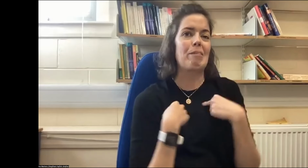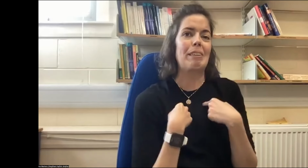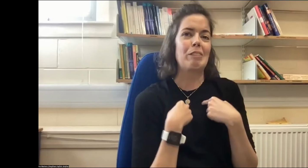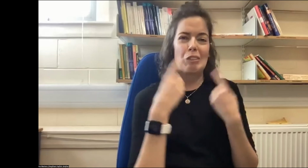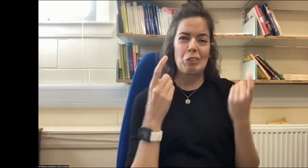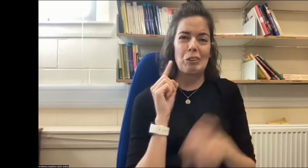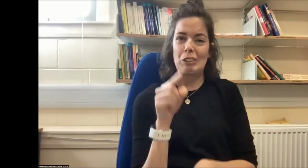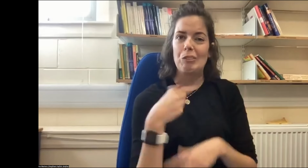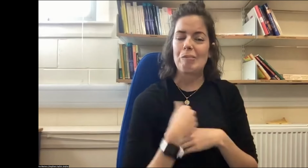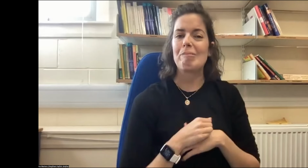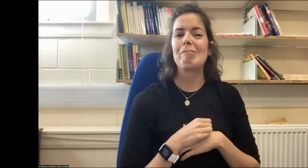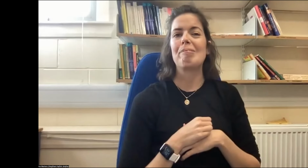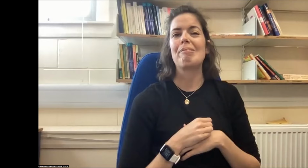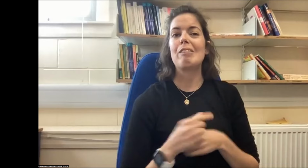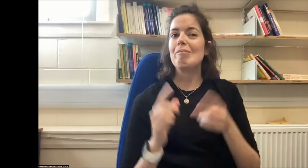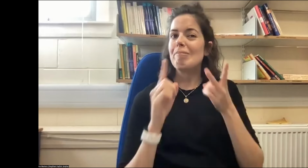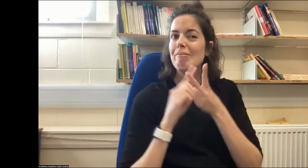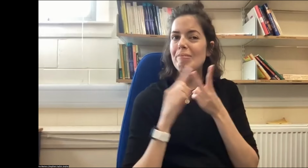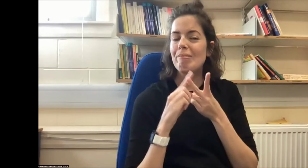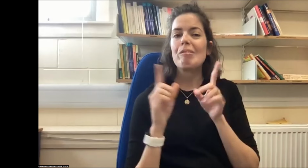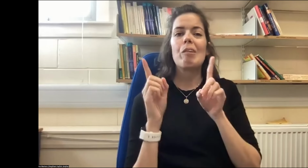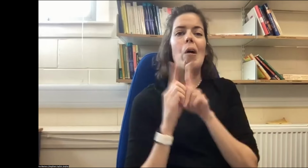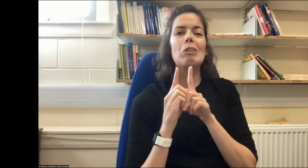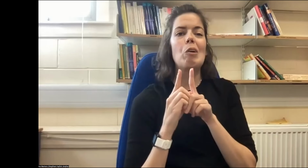deaf lesbians out there watching, please contact me.